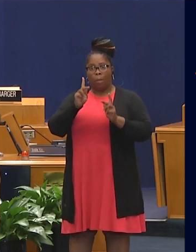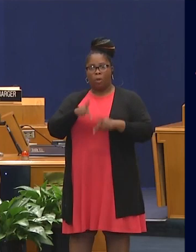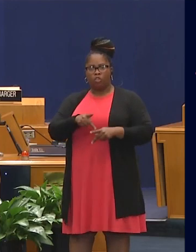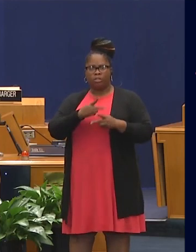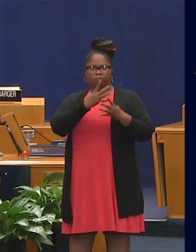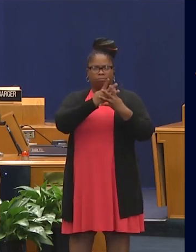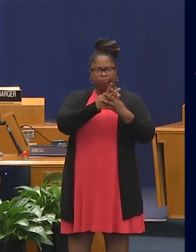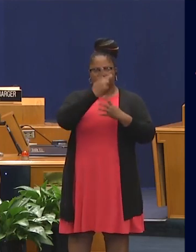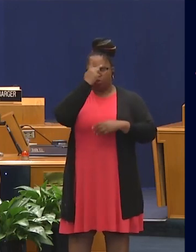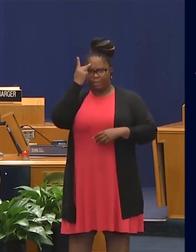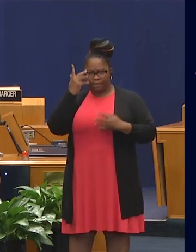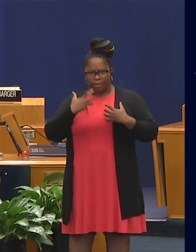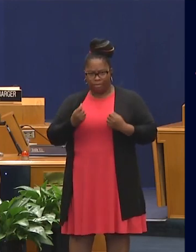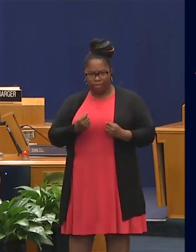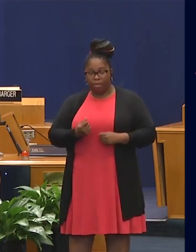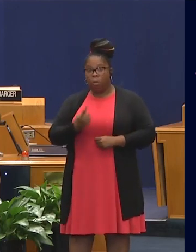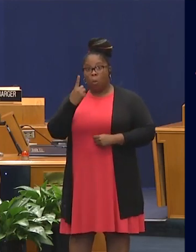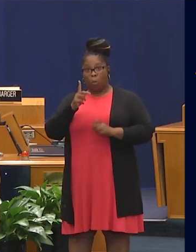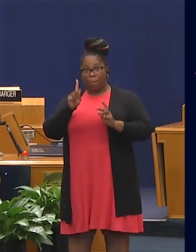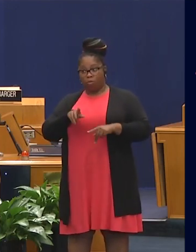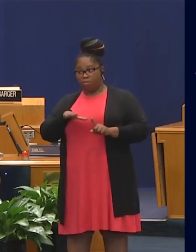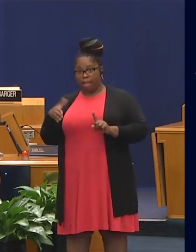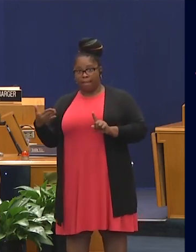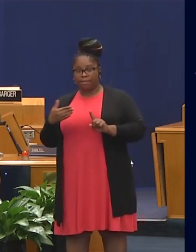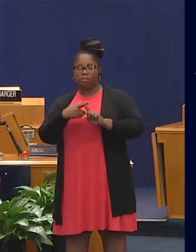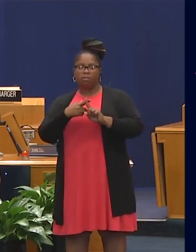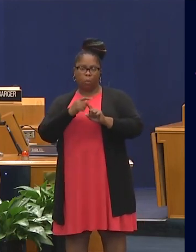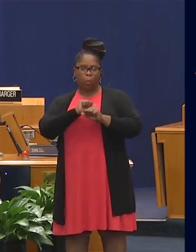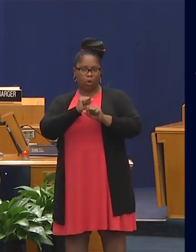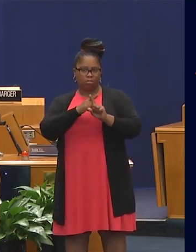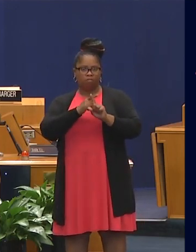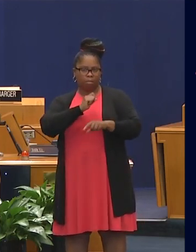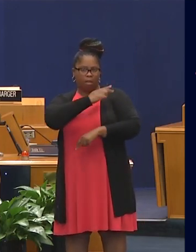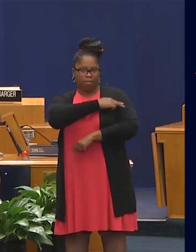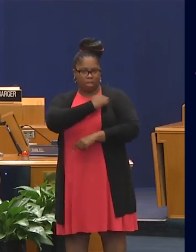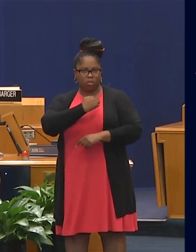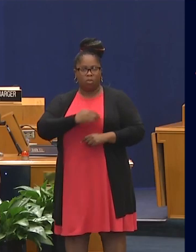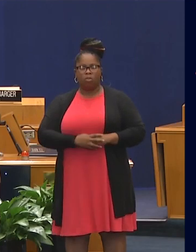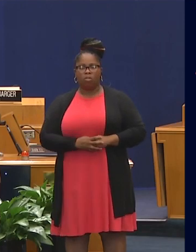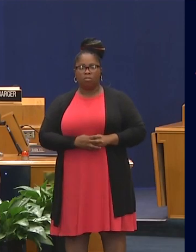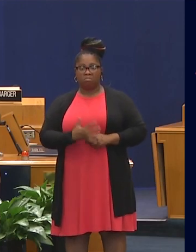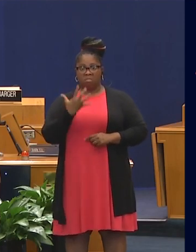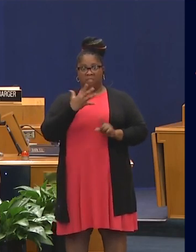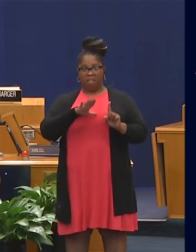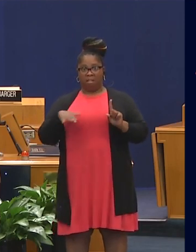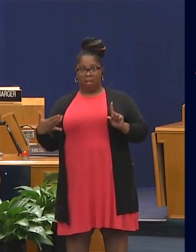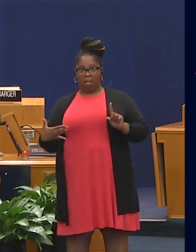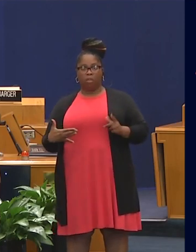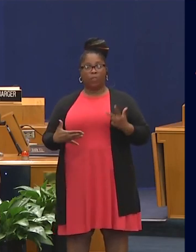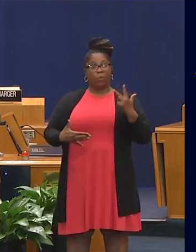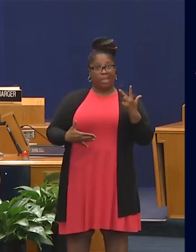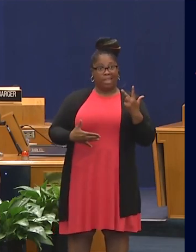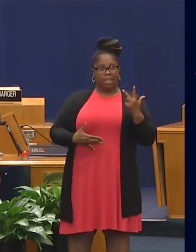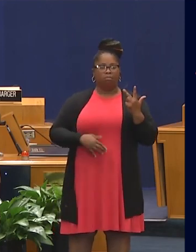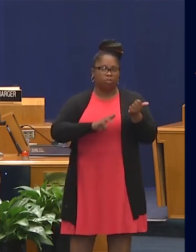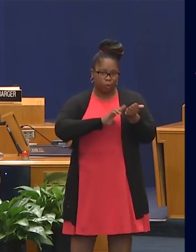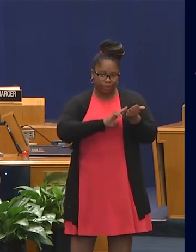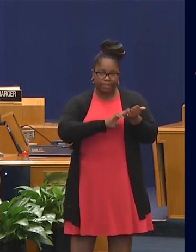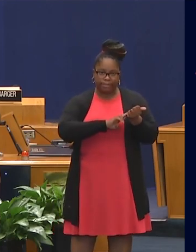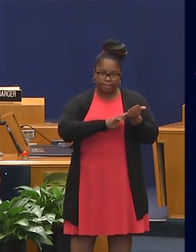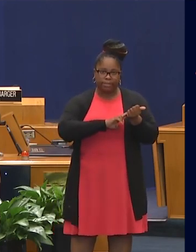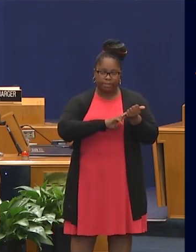health, and 1 person who passed away worked in the hospital. 3 of the 5 people who died were nurses. And